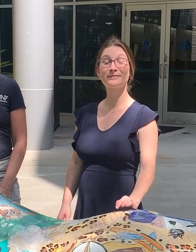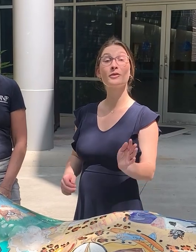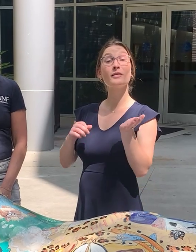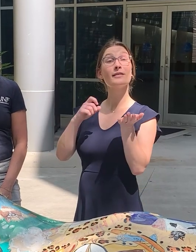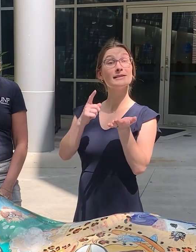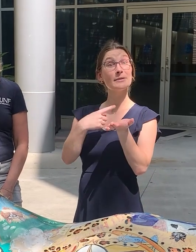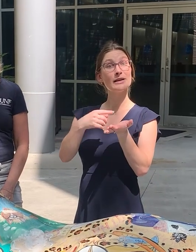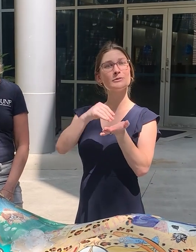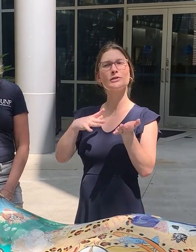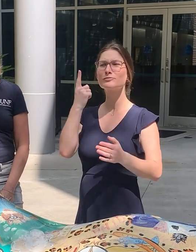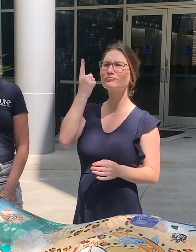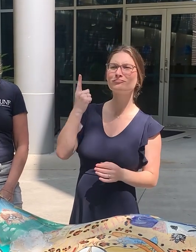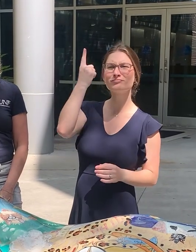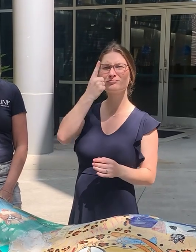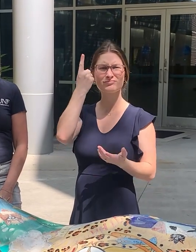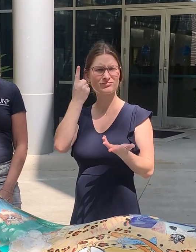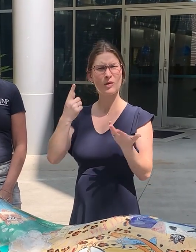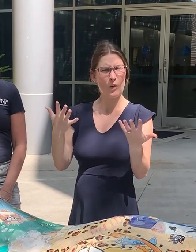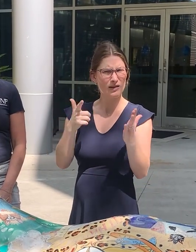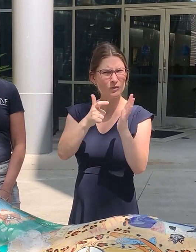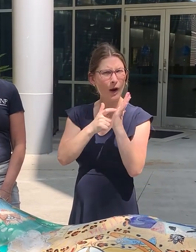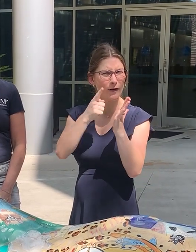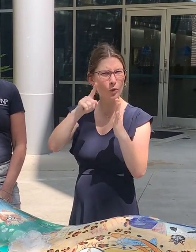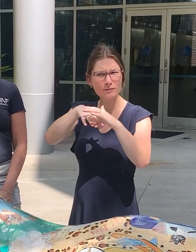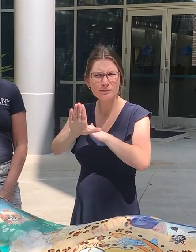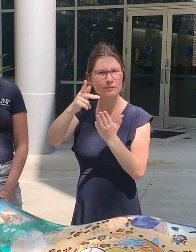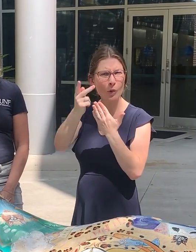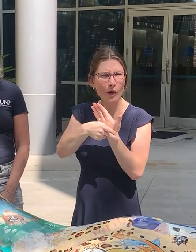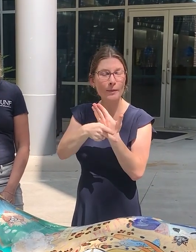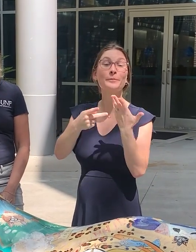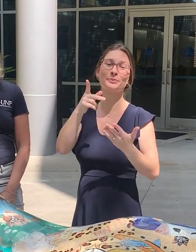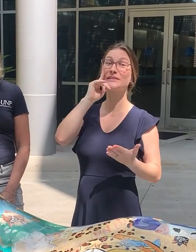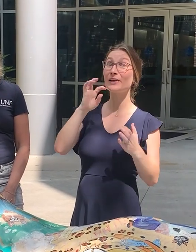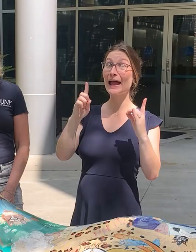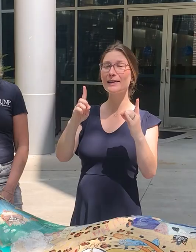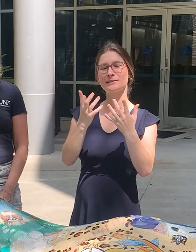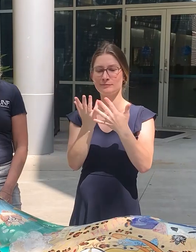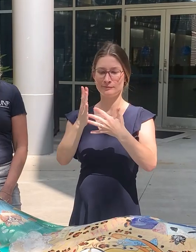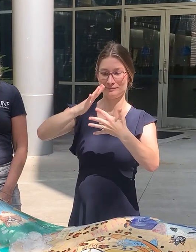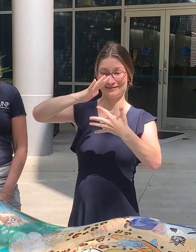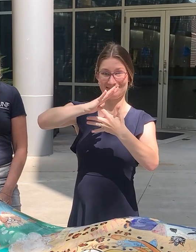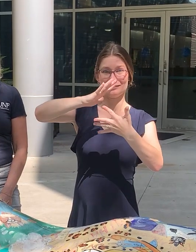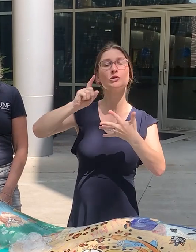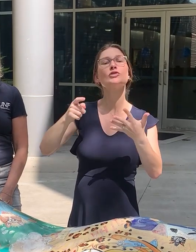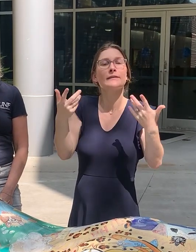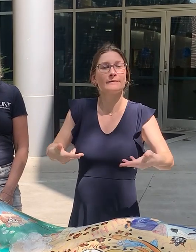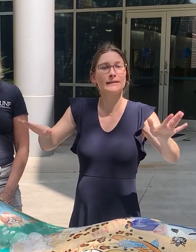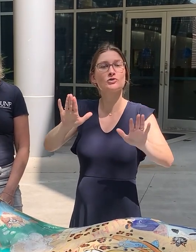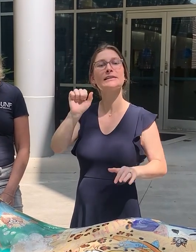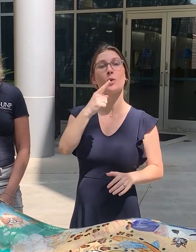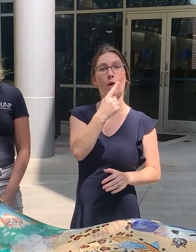Sometimes students wonder about the ASL prerequisites. Well, in deaf education, by your junior year, we want you to have completed ASLs 1 through